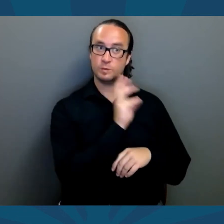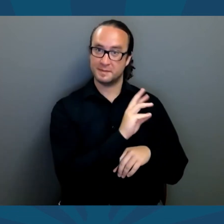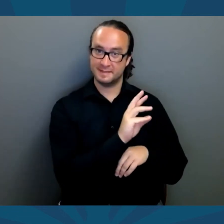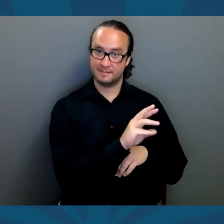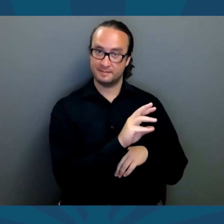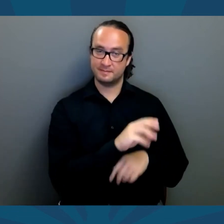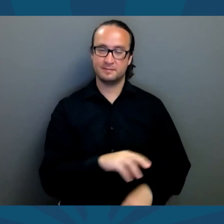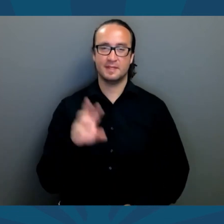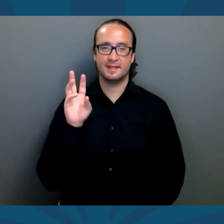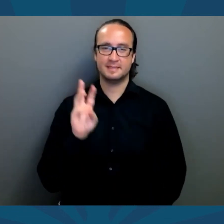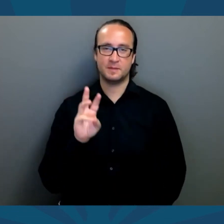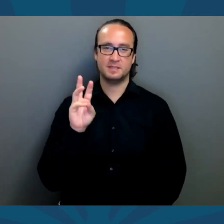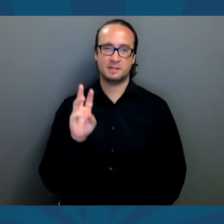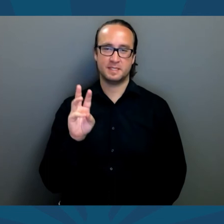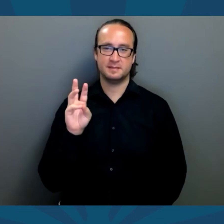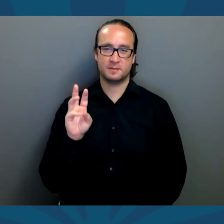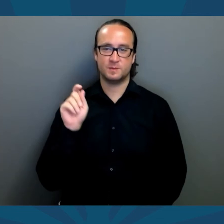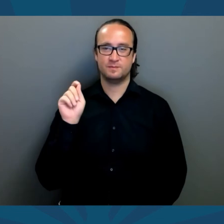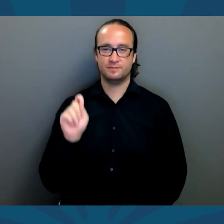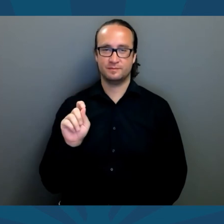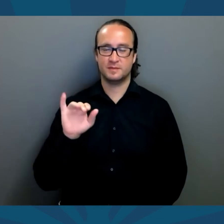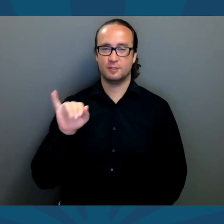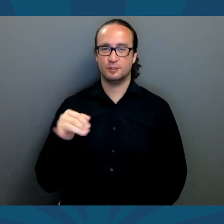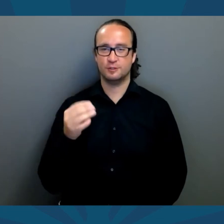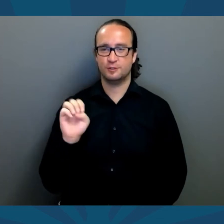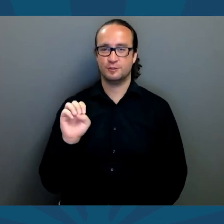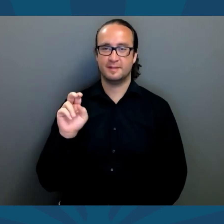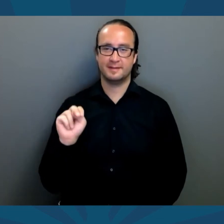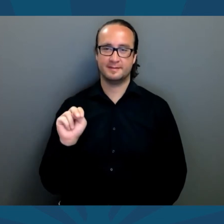traditional. Website,